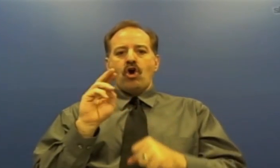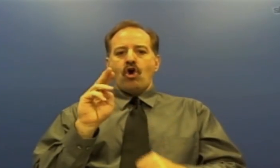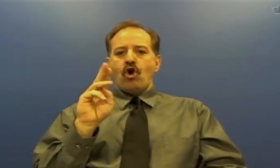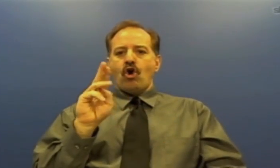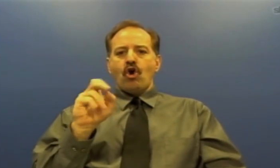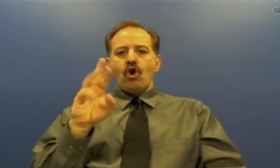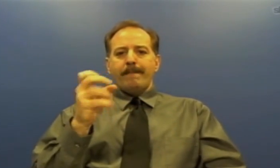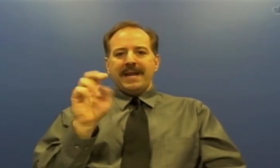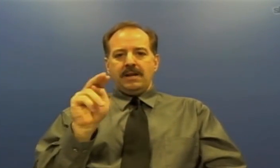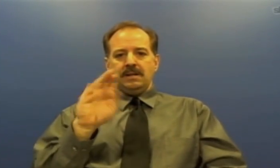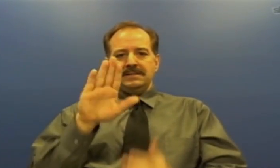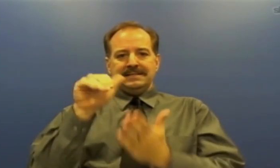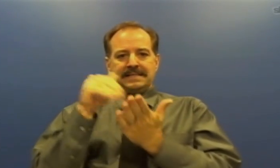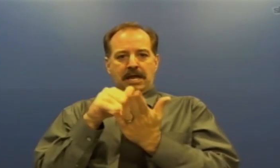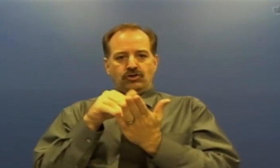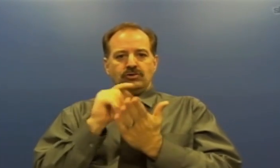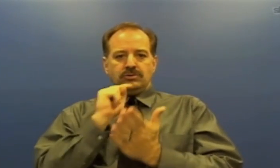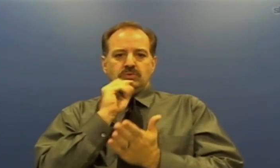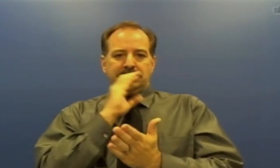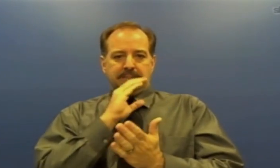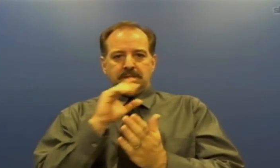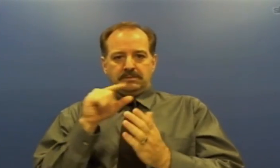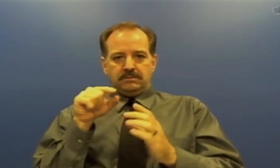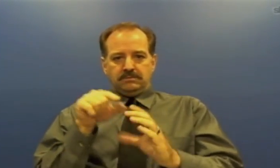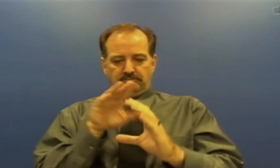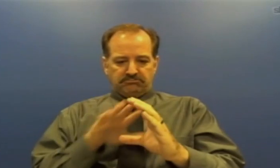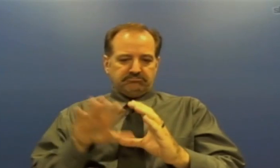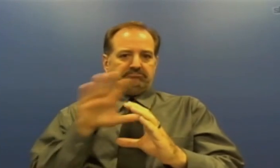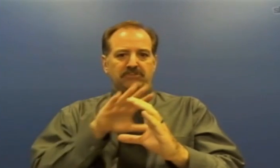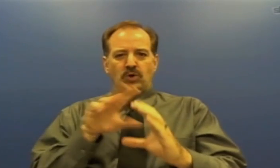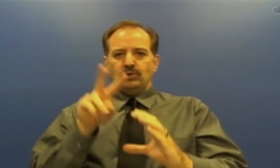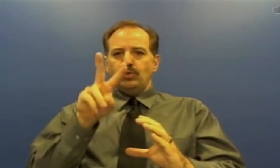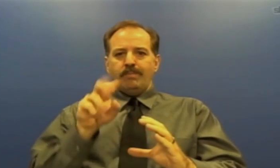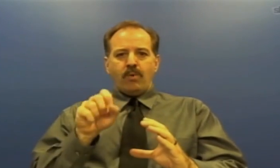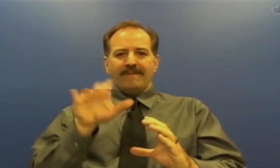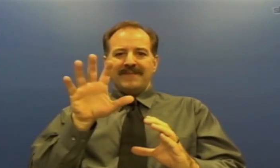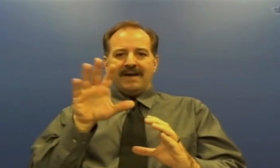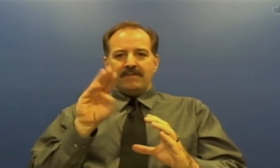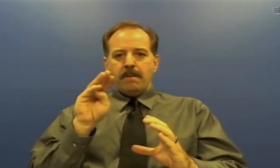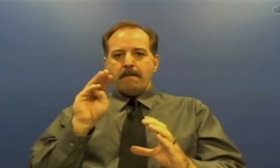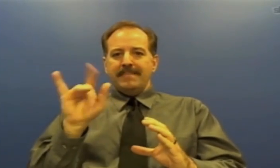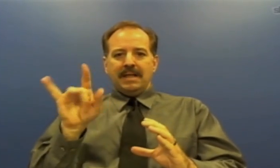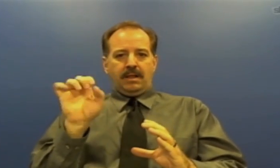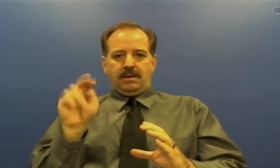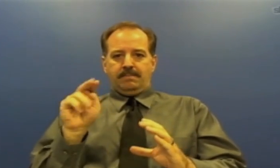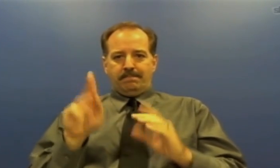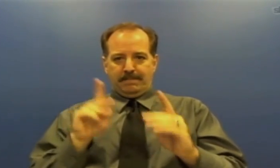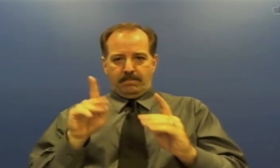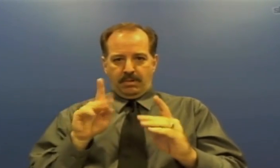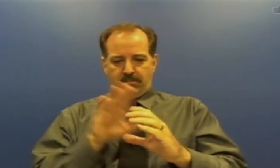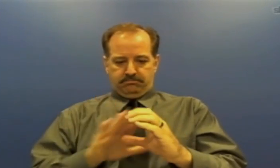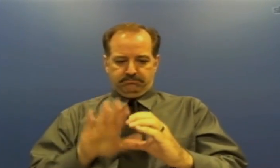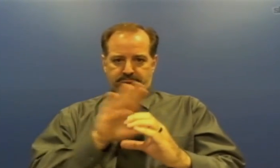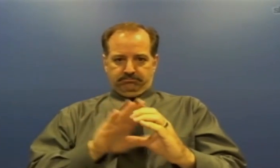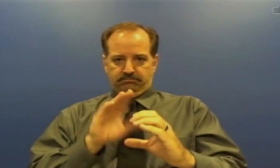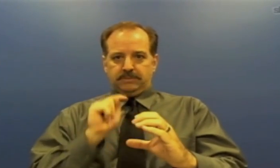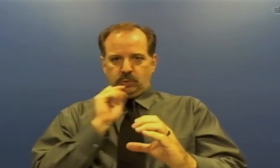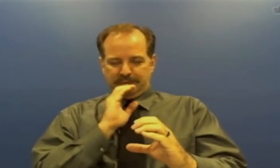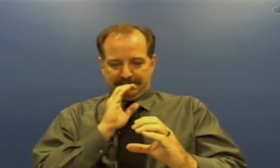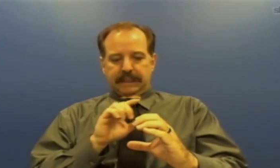In Minnesota, we have some very big urban centers like the Twin City, for example, where there's 2.5 million people